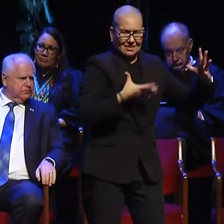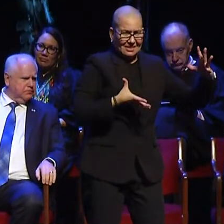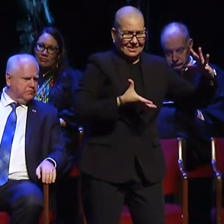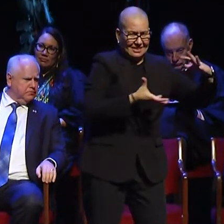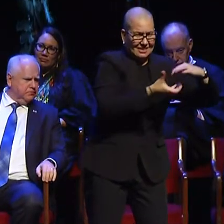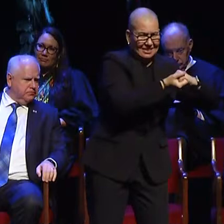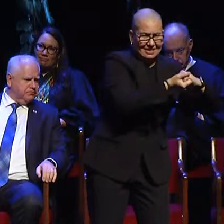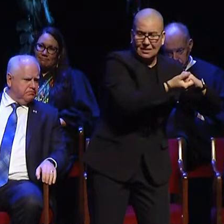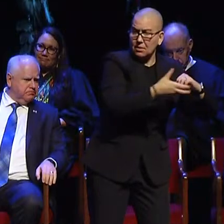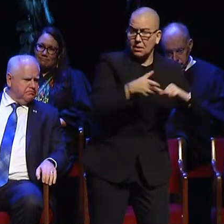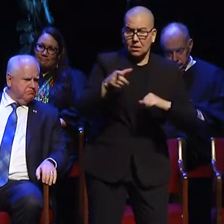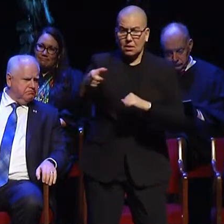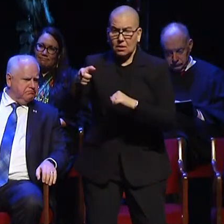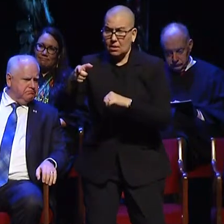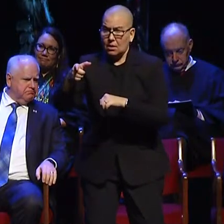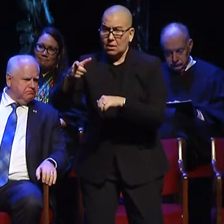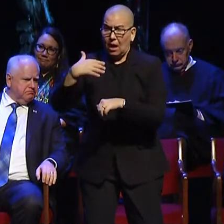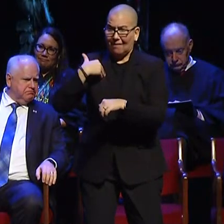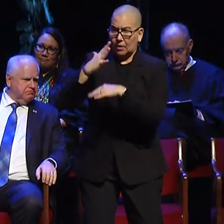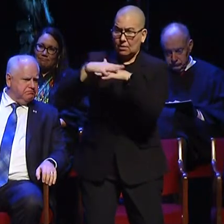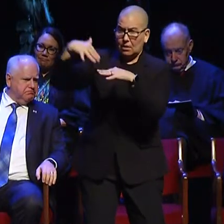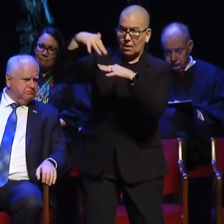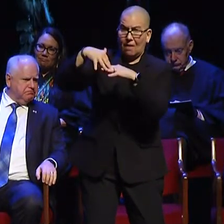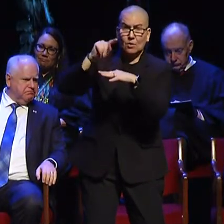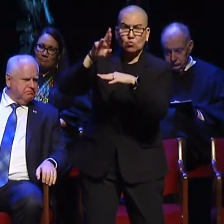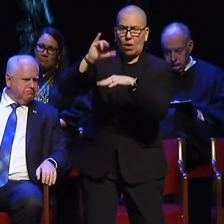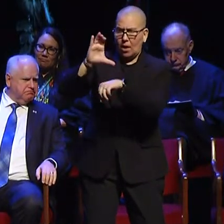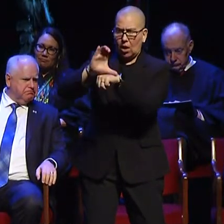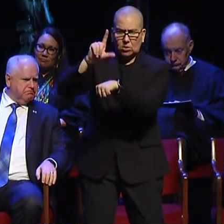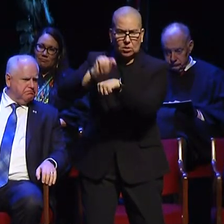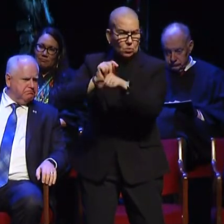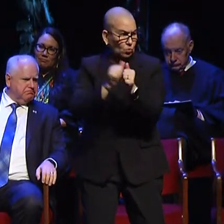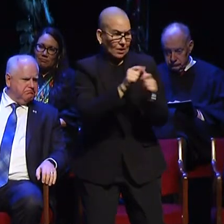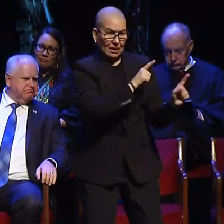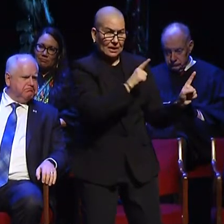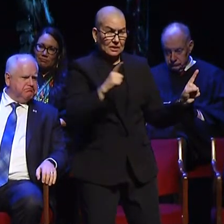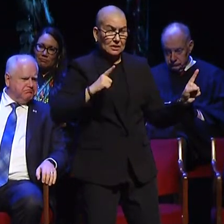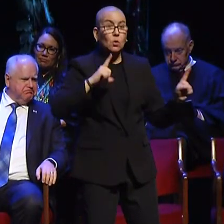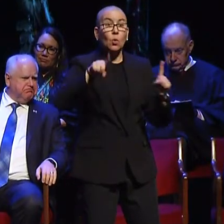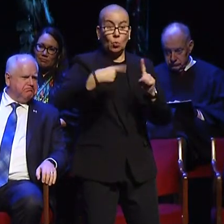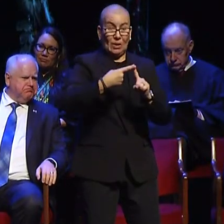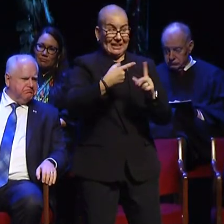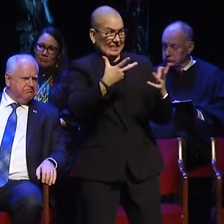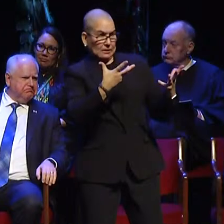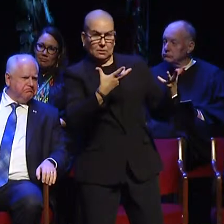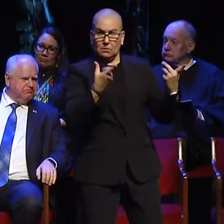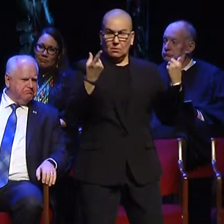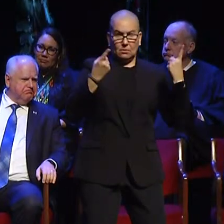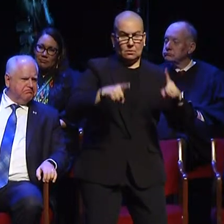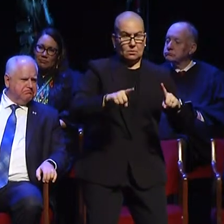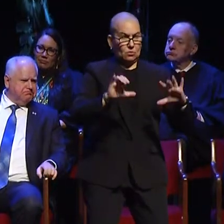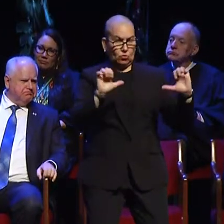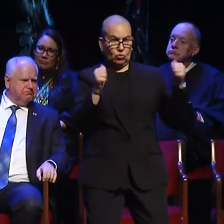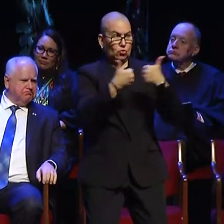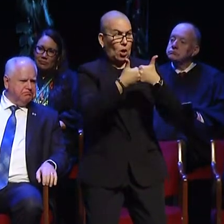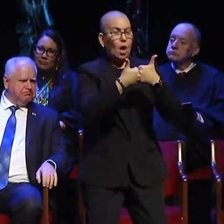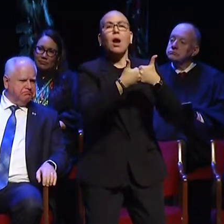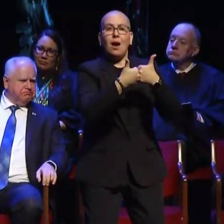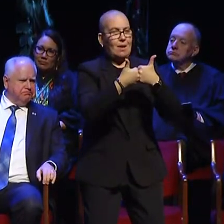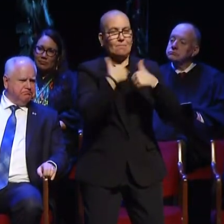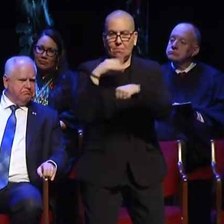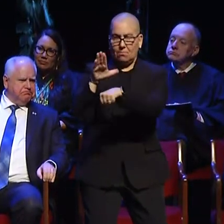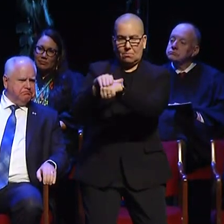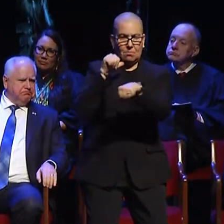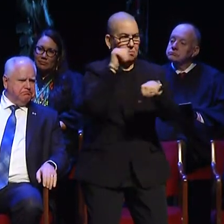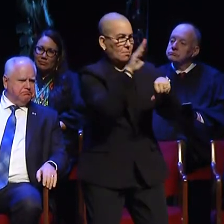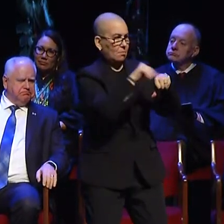much more. And so when times are hard again and again, we turn to one another. We turn